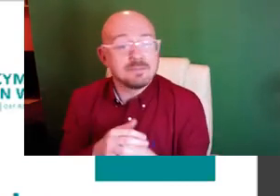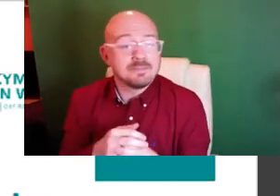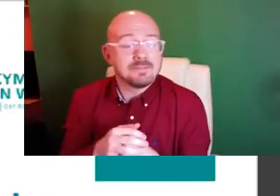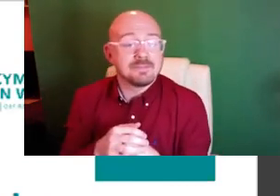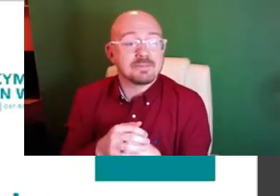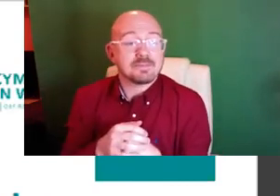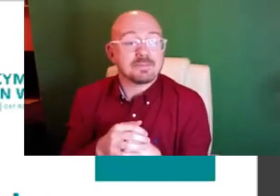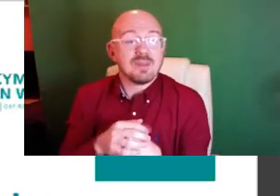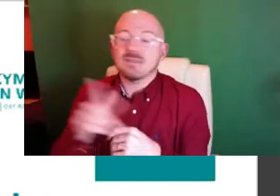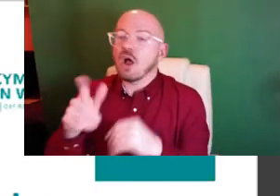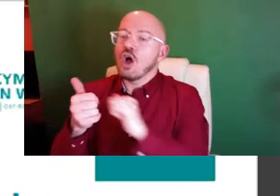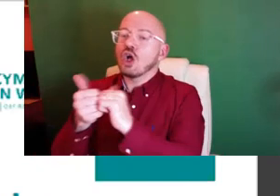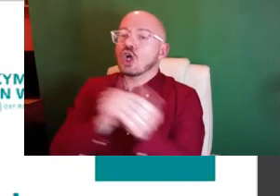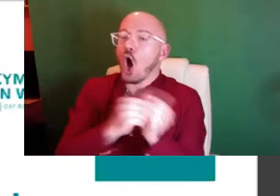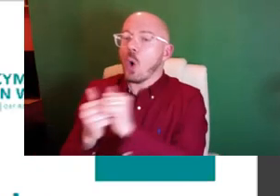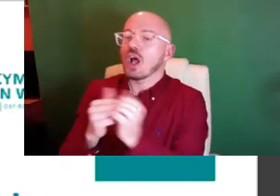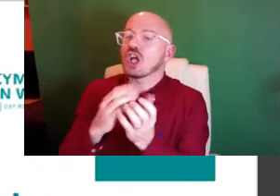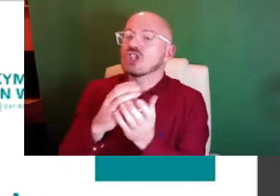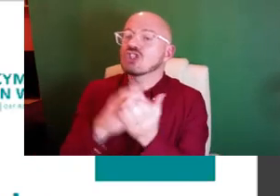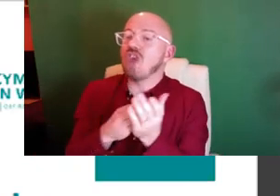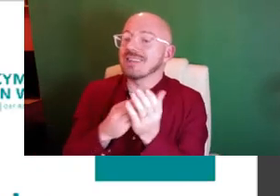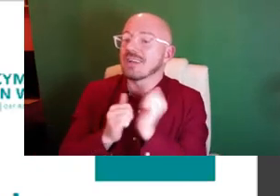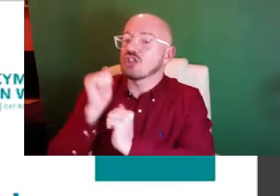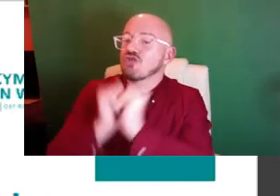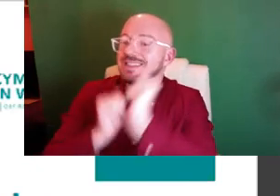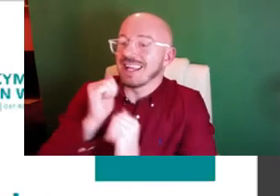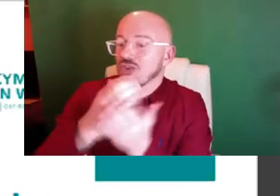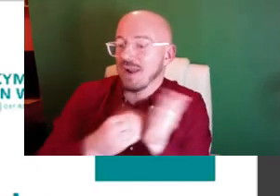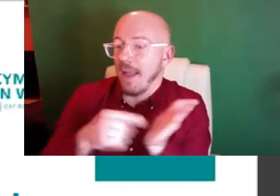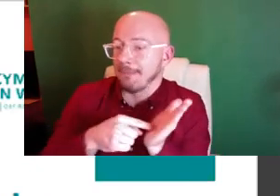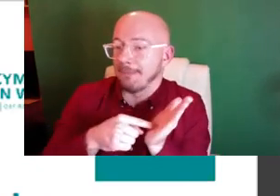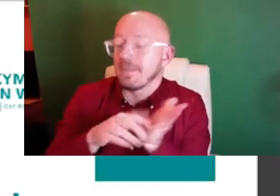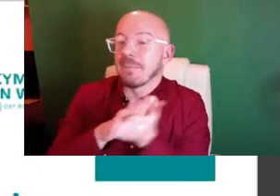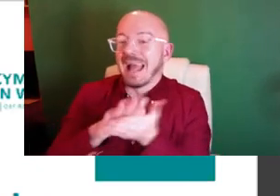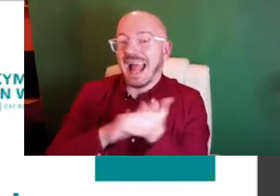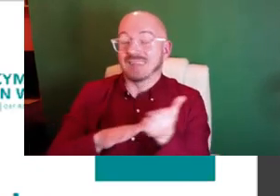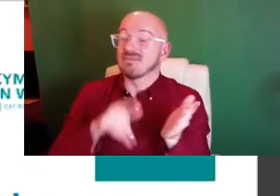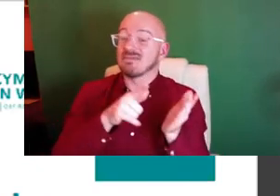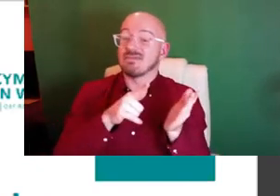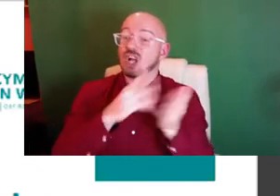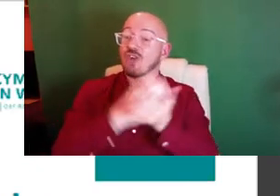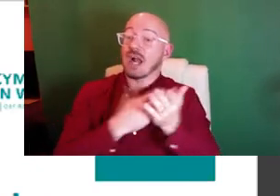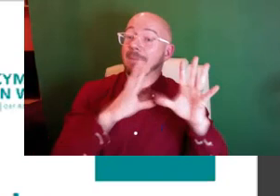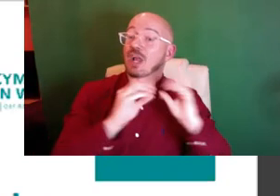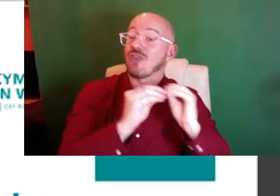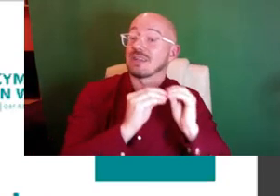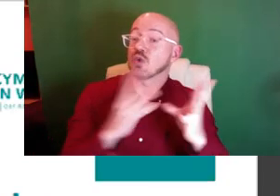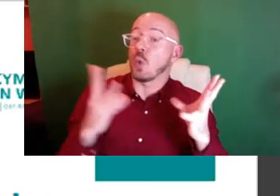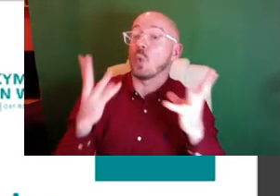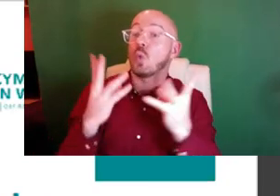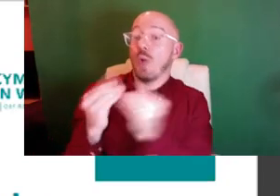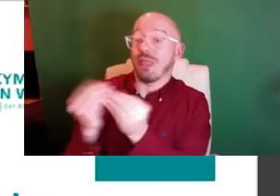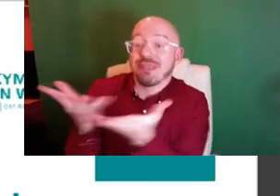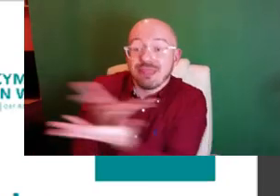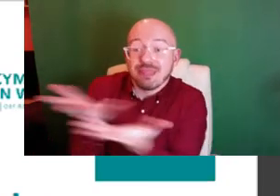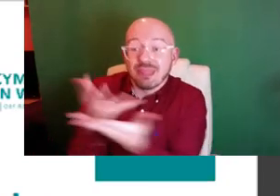areas of learning and experience, then it was up to the teachers to decide how to provide the curriculum. But so they